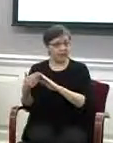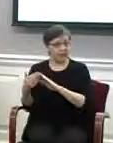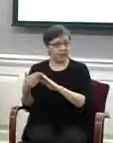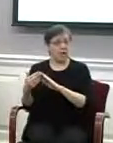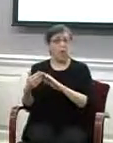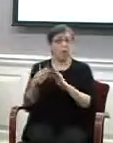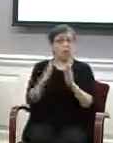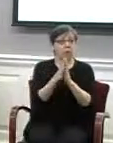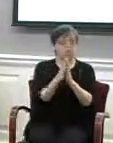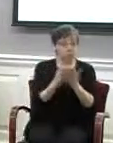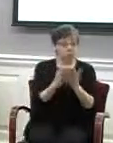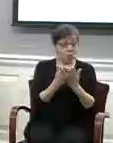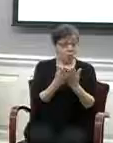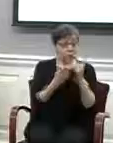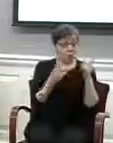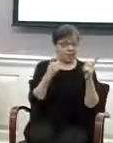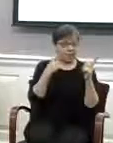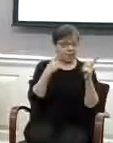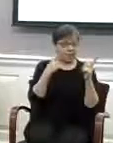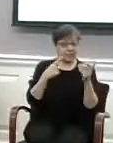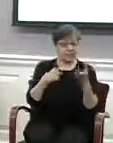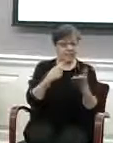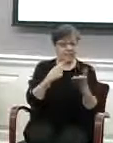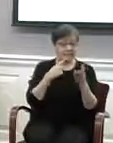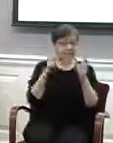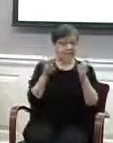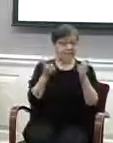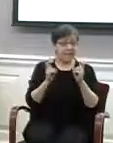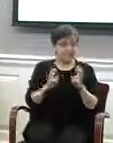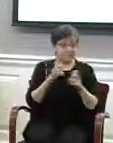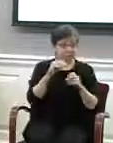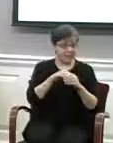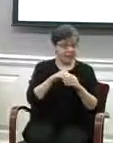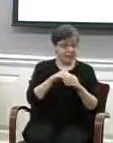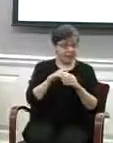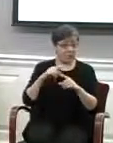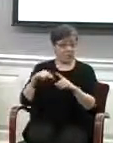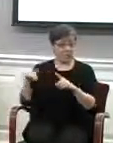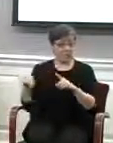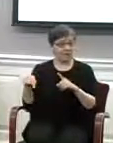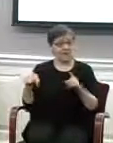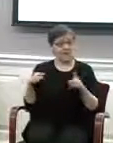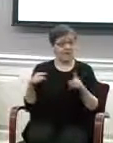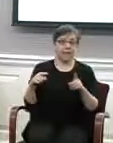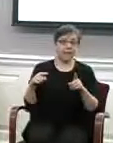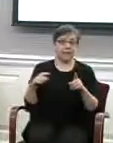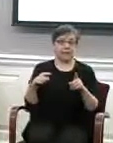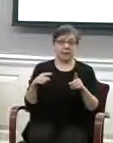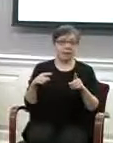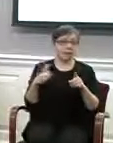while the textbook may have related themes in it, perhaps it's in a language textbook or something